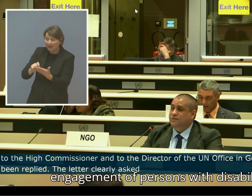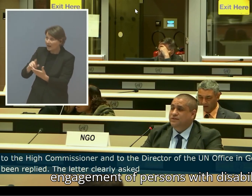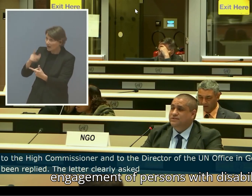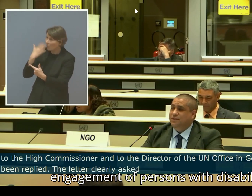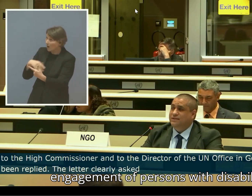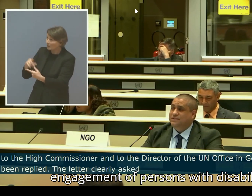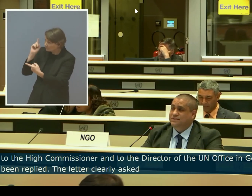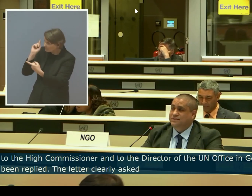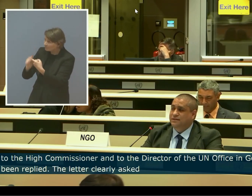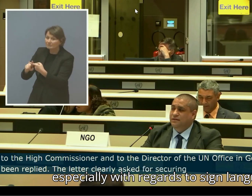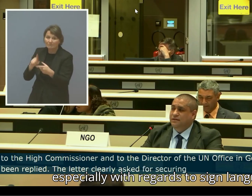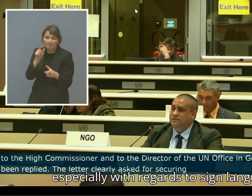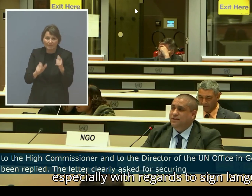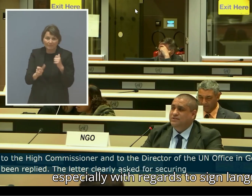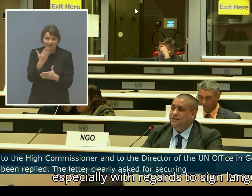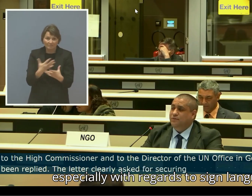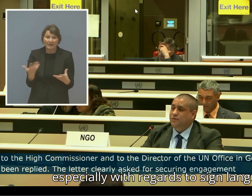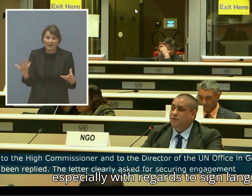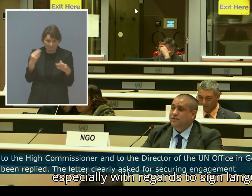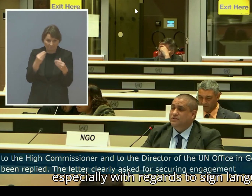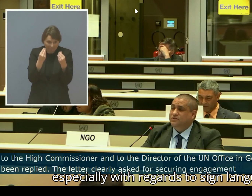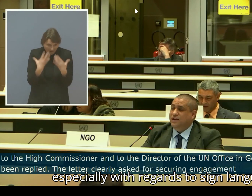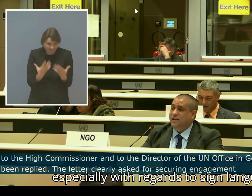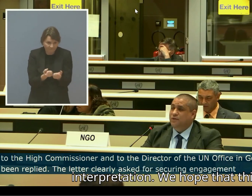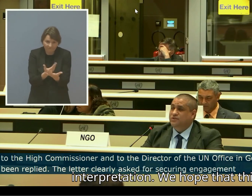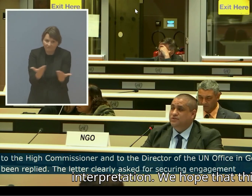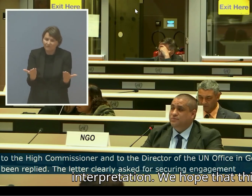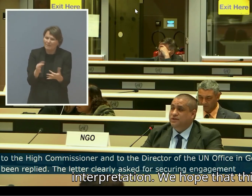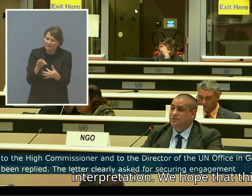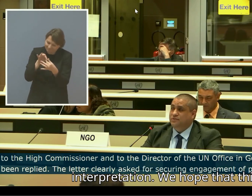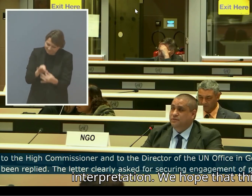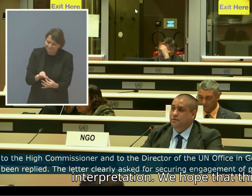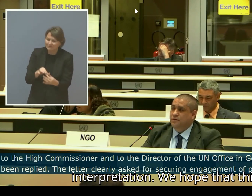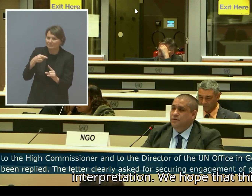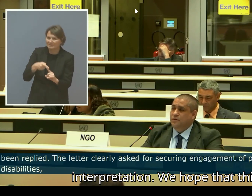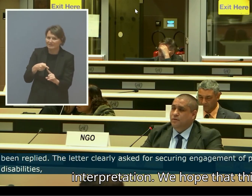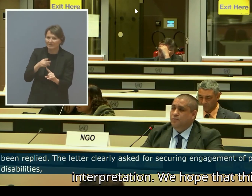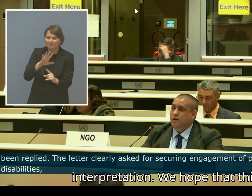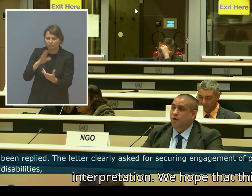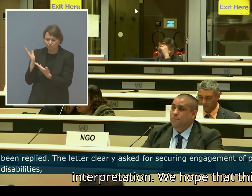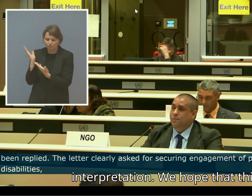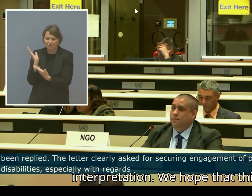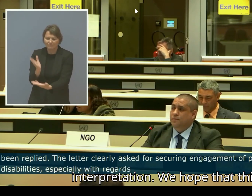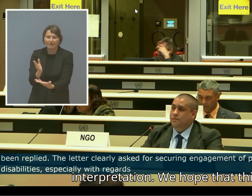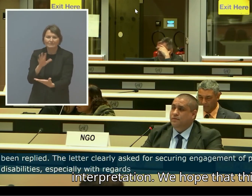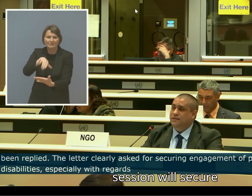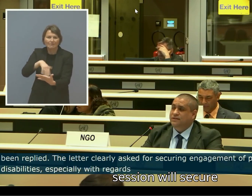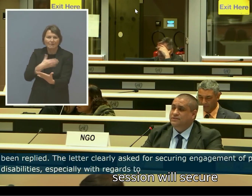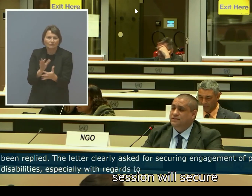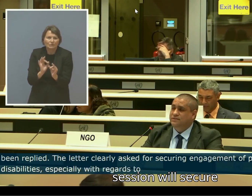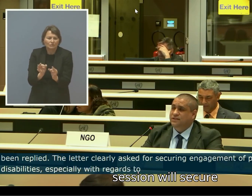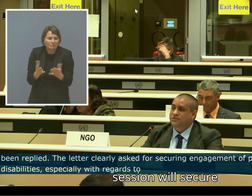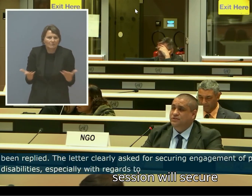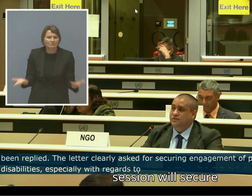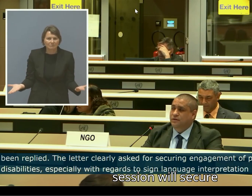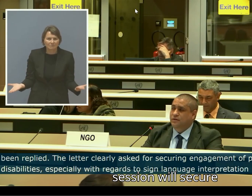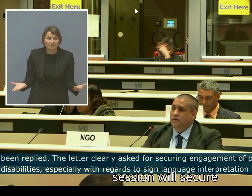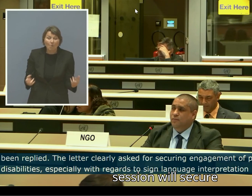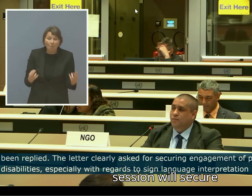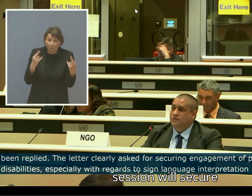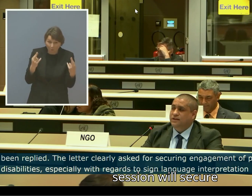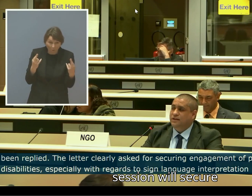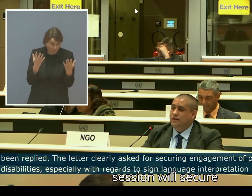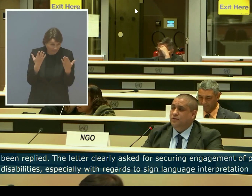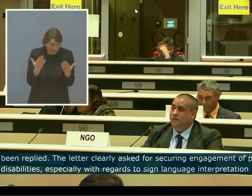with disabilities, especially with regards to sign language interpretation. We hope that this session